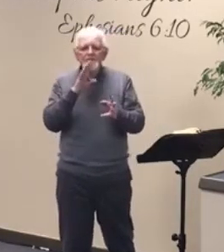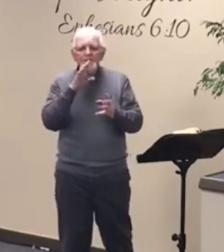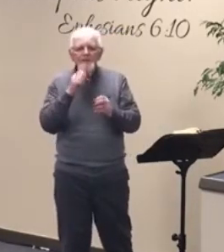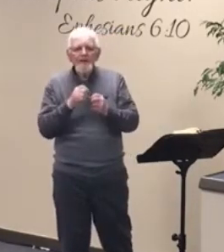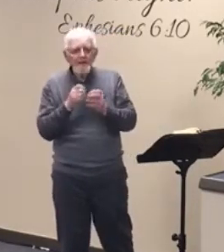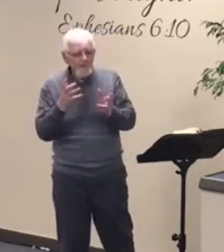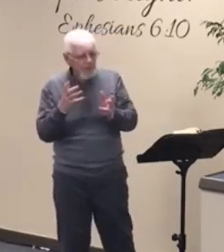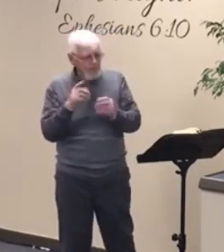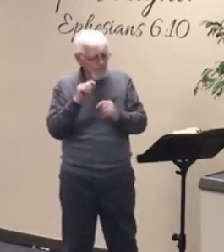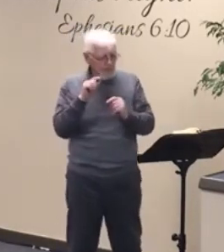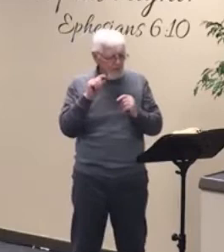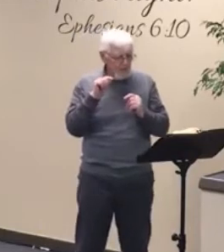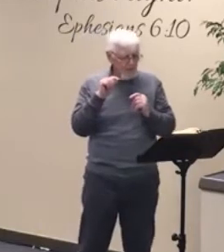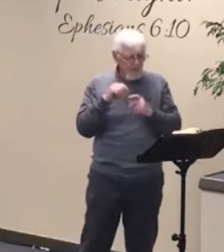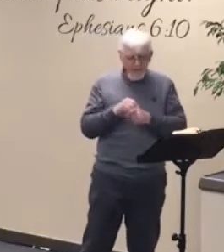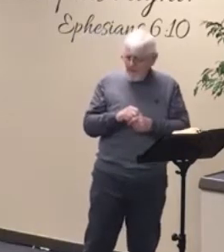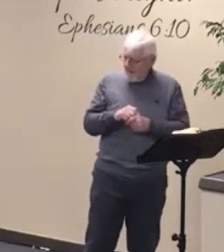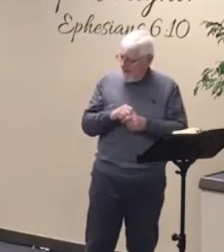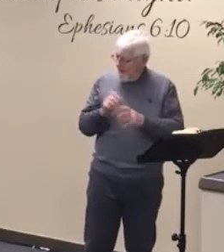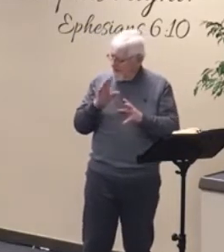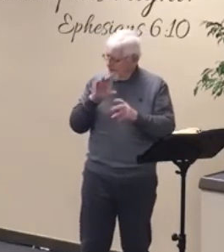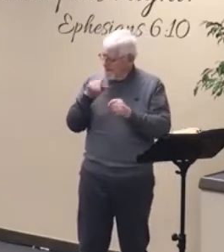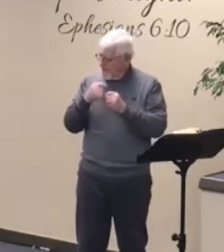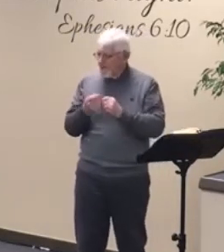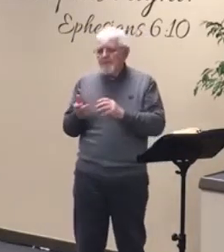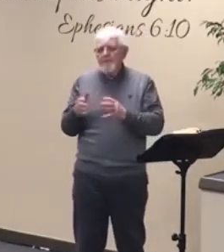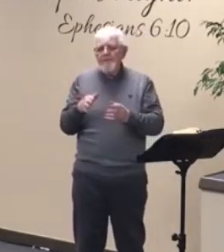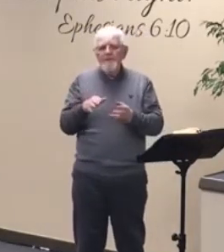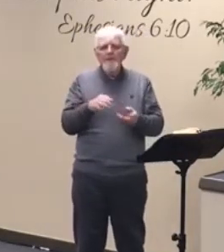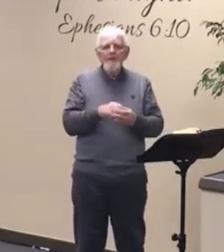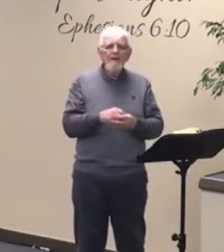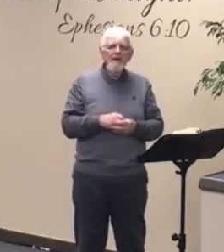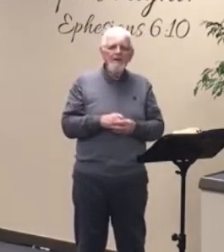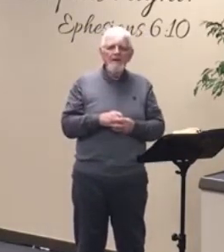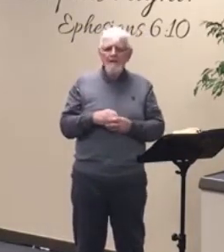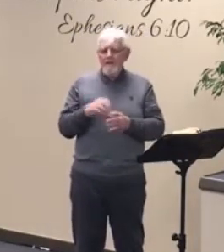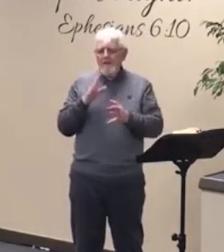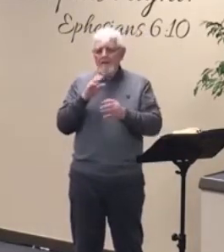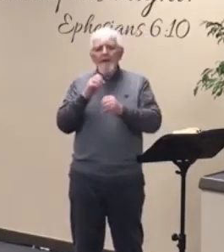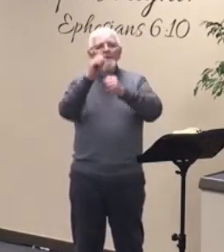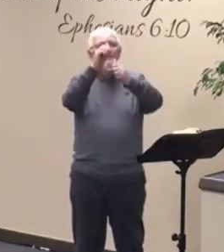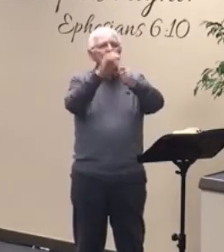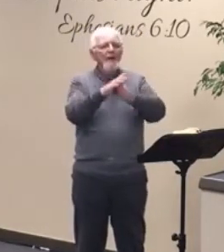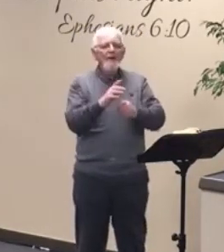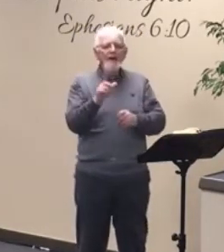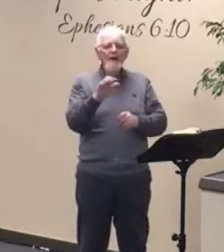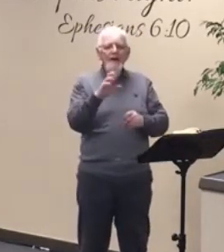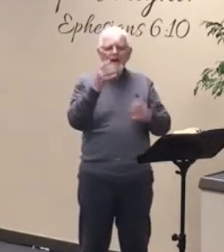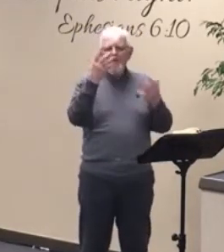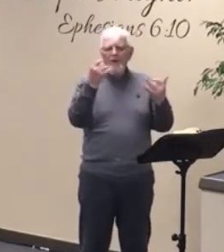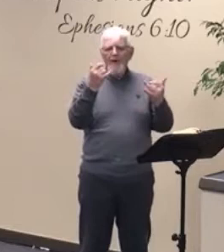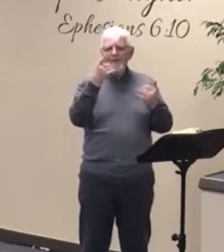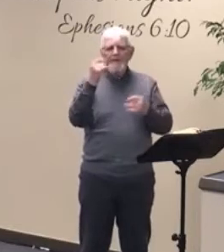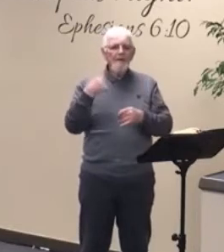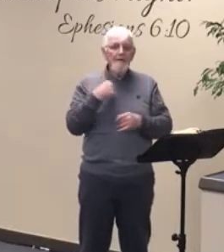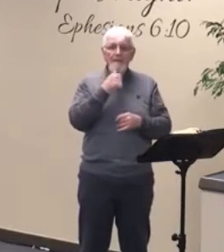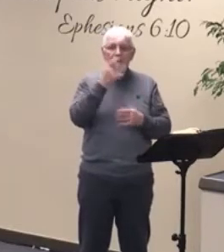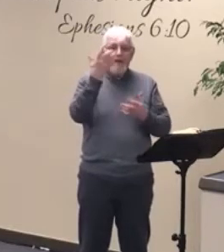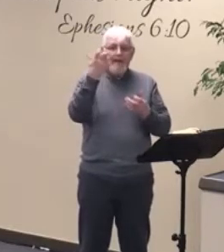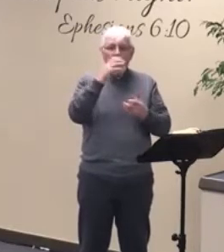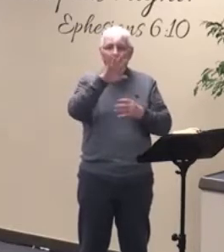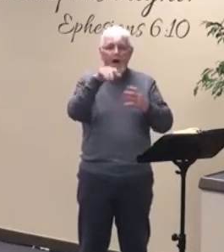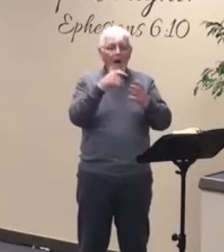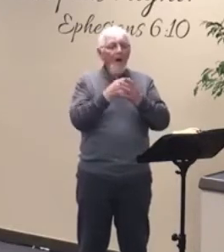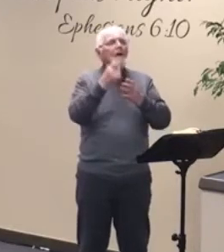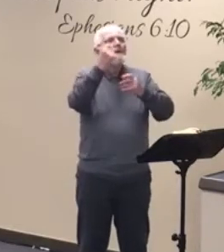about burdens. These talk a lot more about dying. These talk about getting to the promised land. You know why? Because we don't have it all figured out